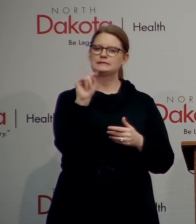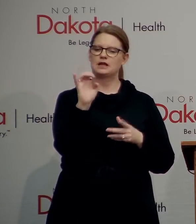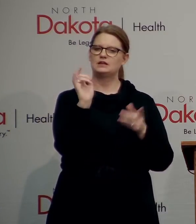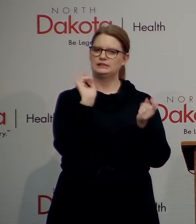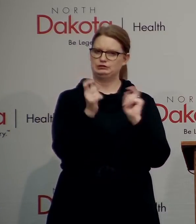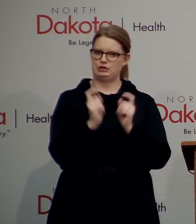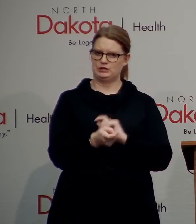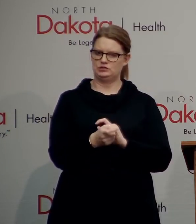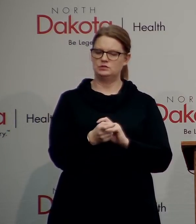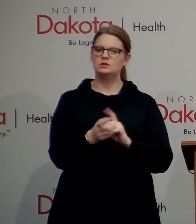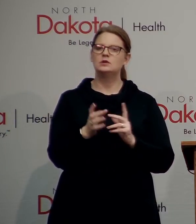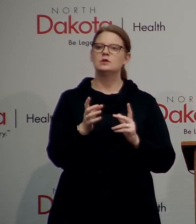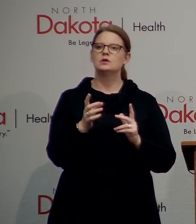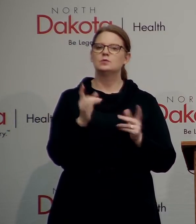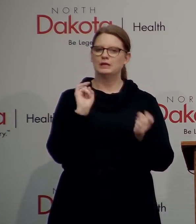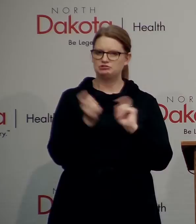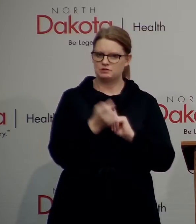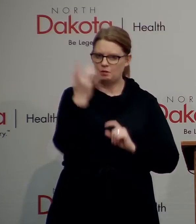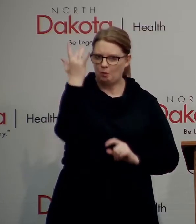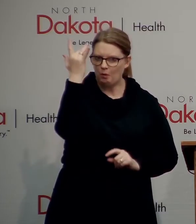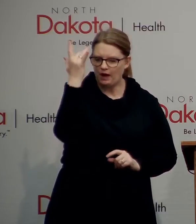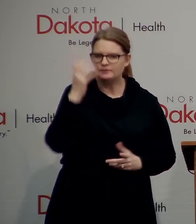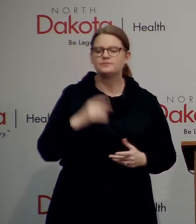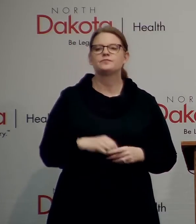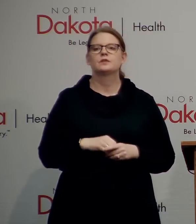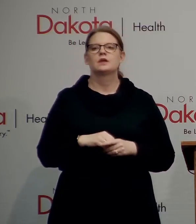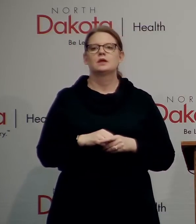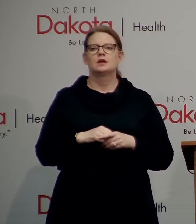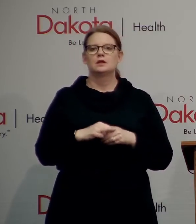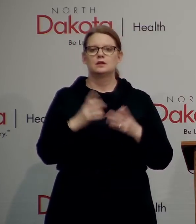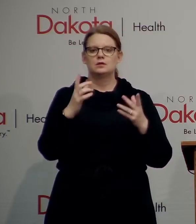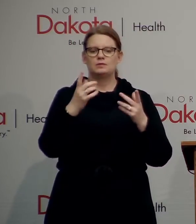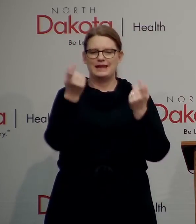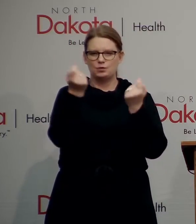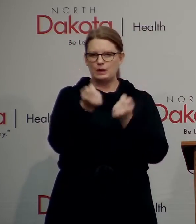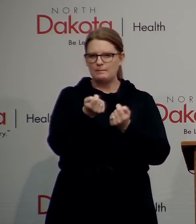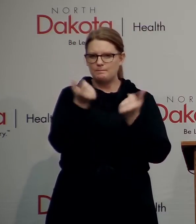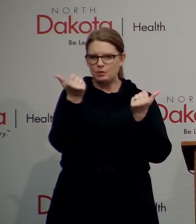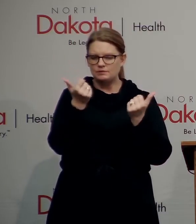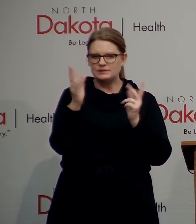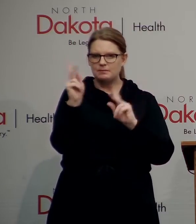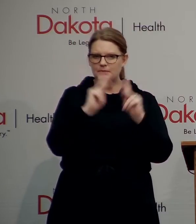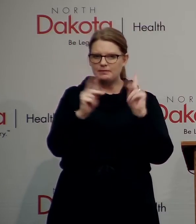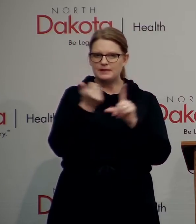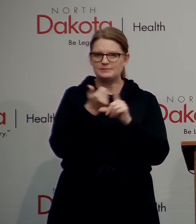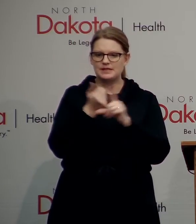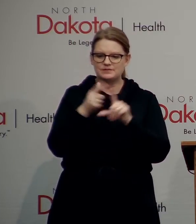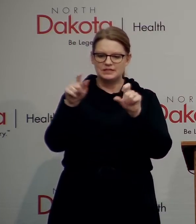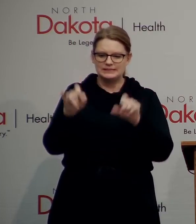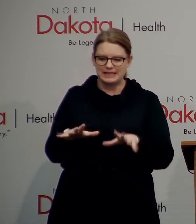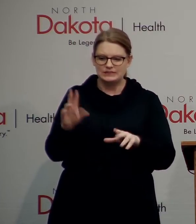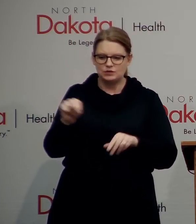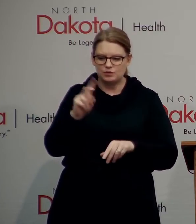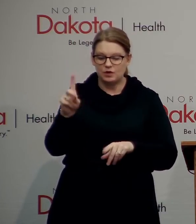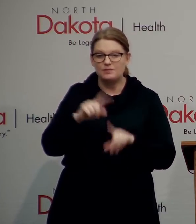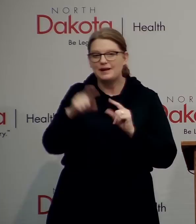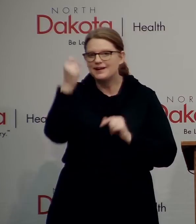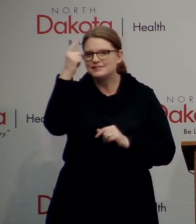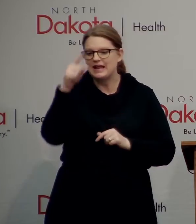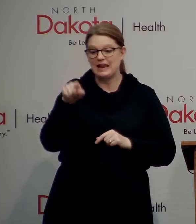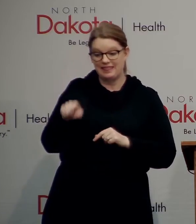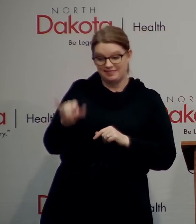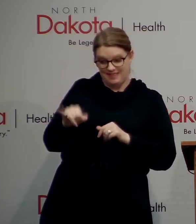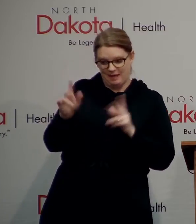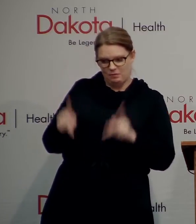modified that, how we track these numbers, and we had to remove some individuals who were tested in North Dakota but live in other